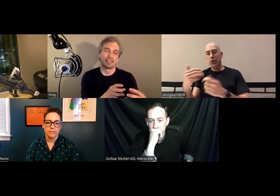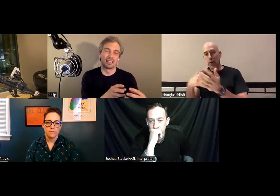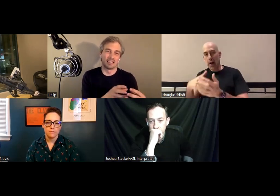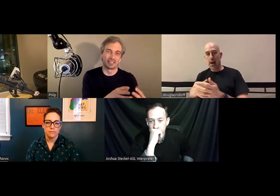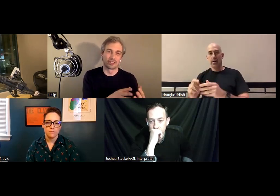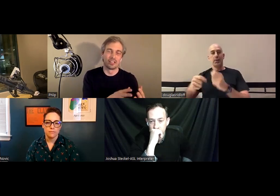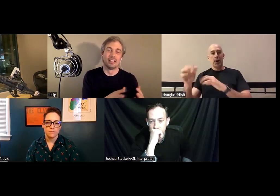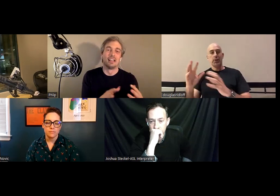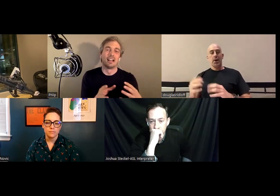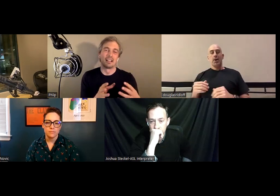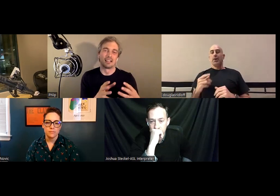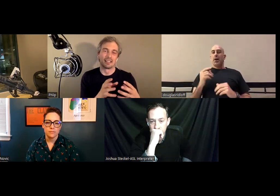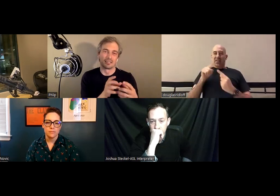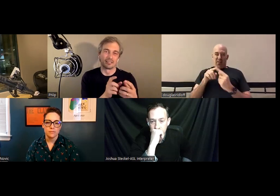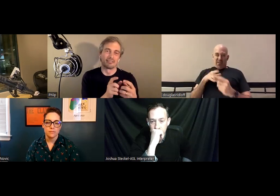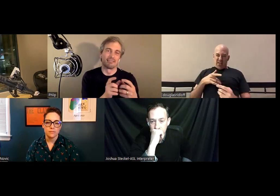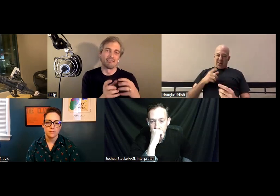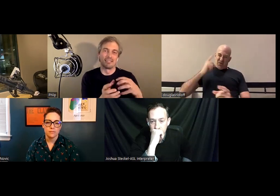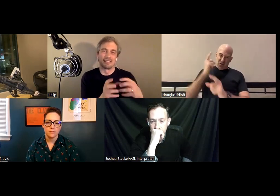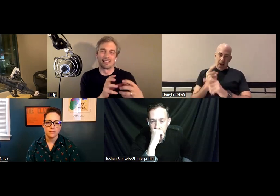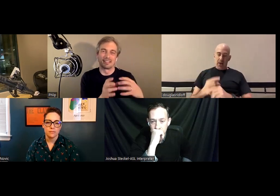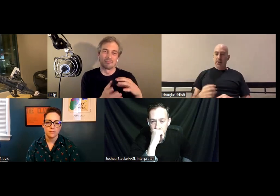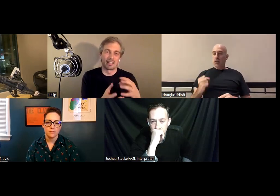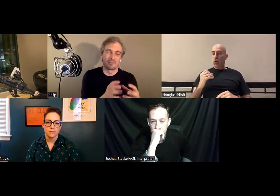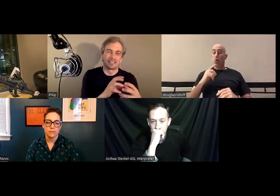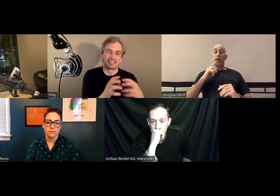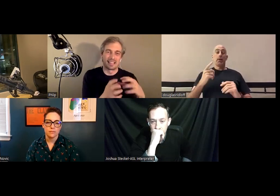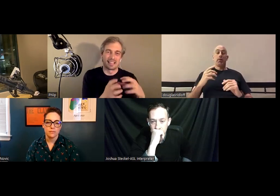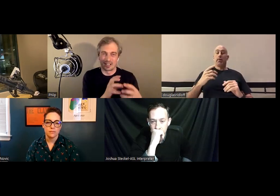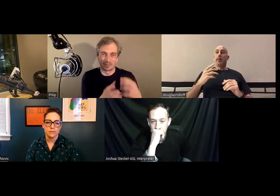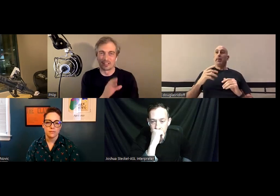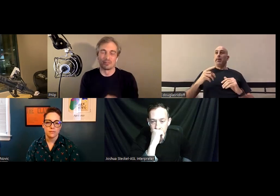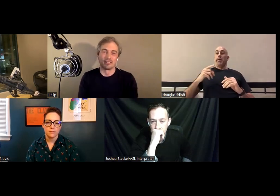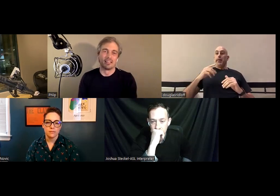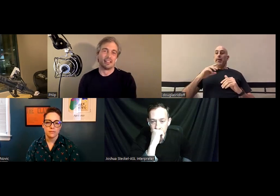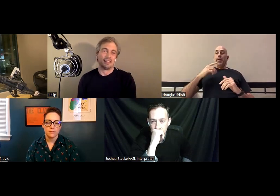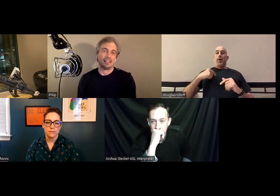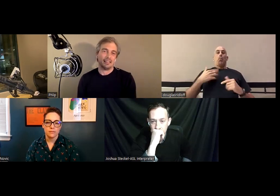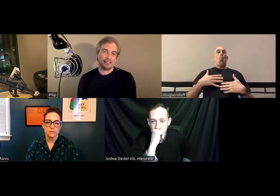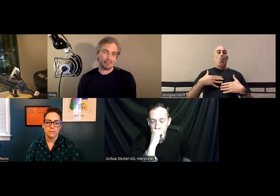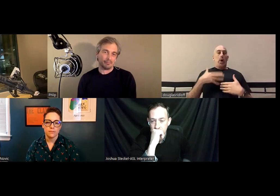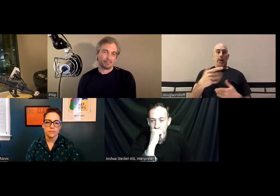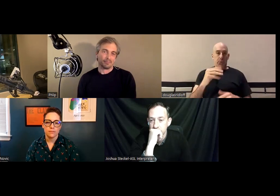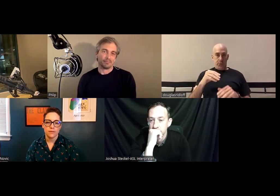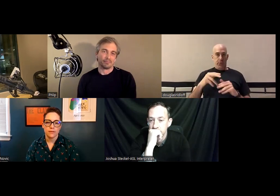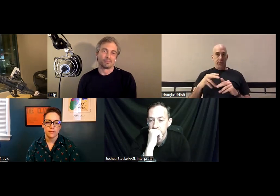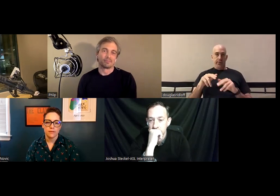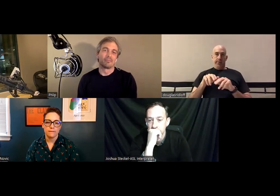if people read the English, you know, there might not be a satisfactory way to do it.